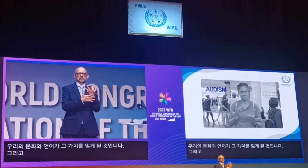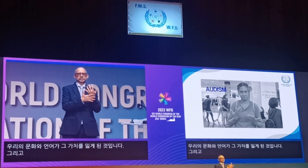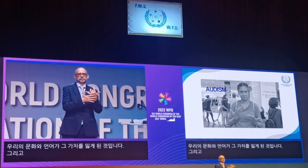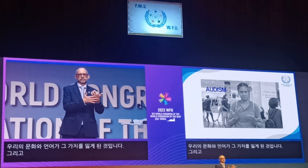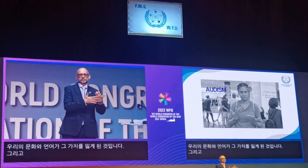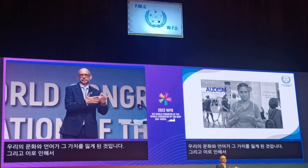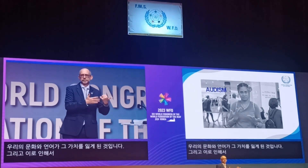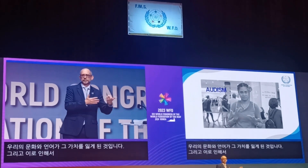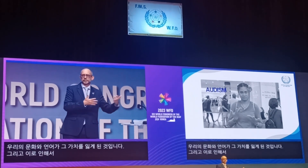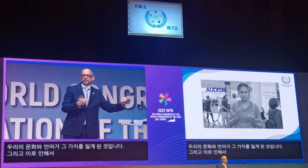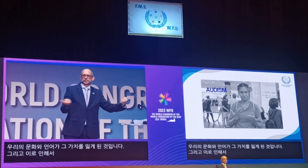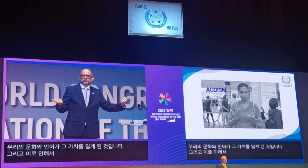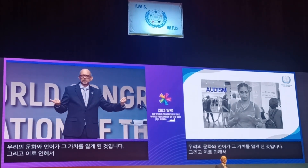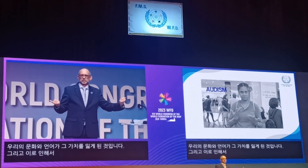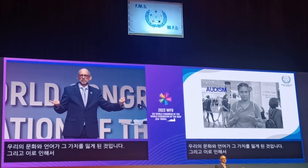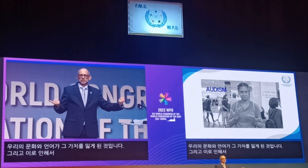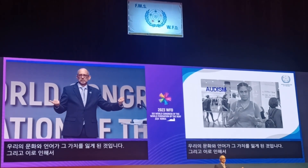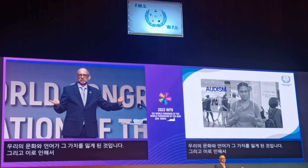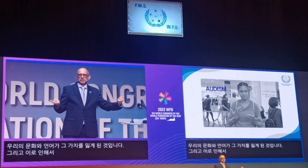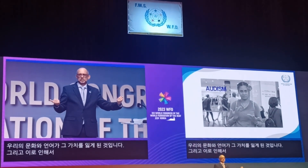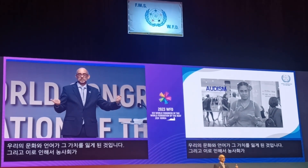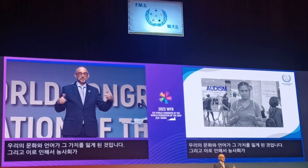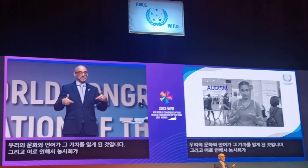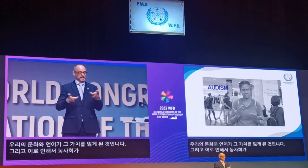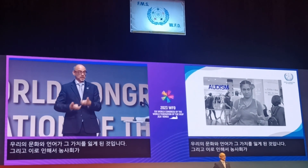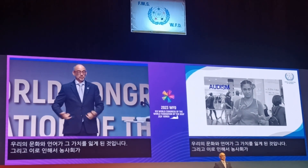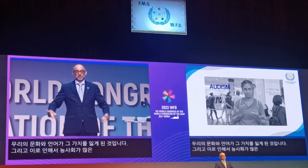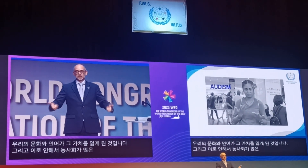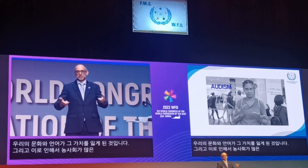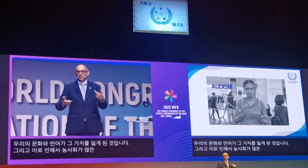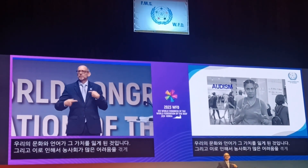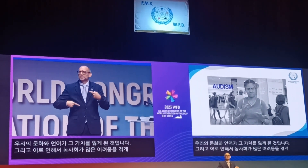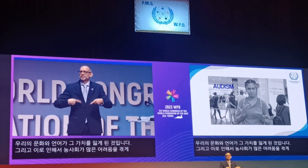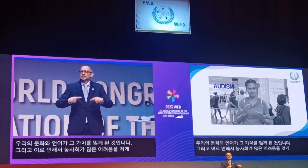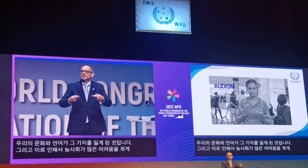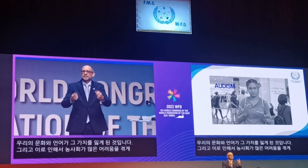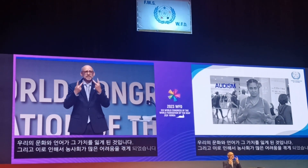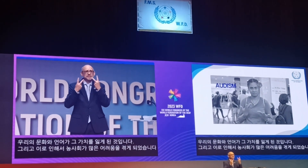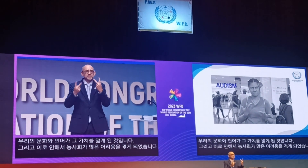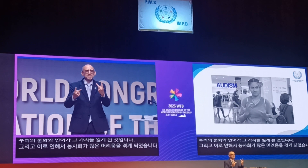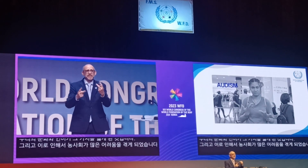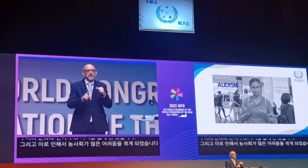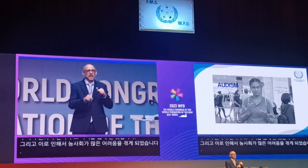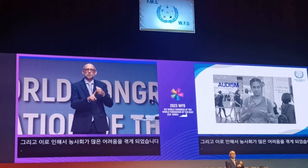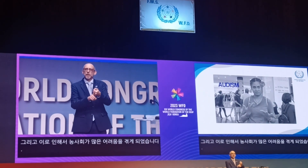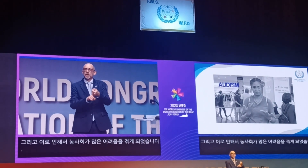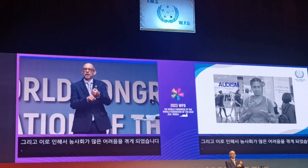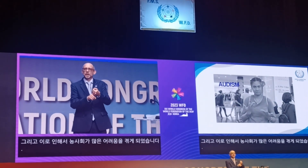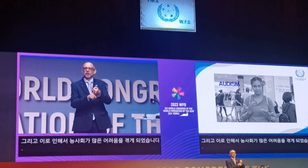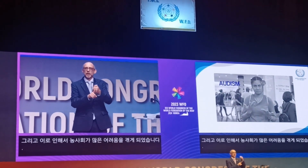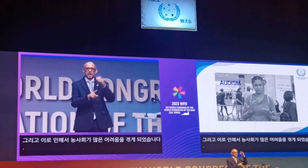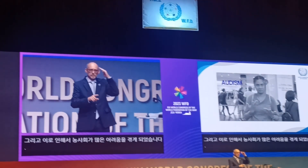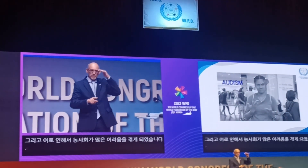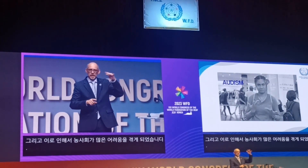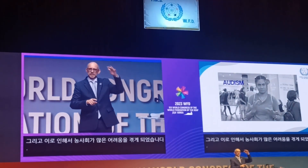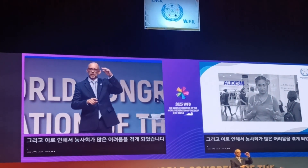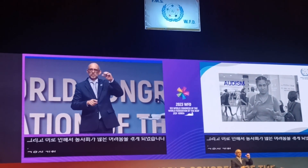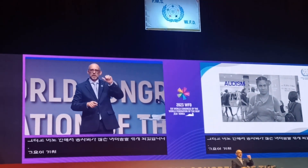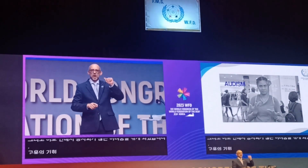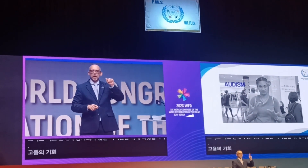rights suffered. Opportunities for work and advancement of deaf people suffered. That Congress had